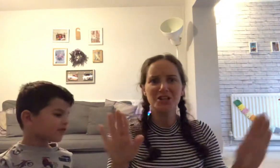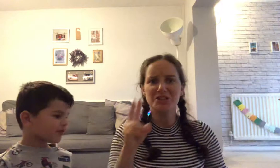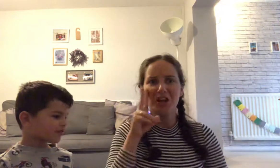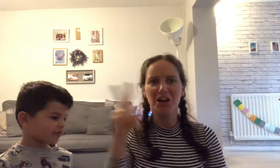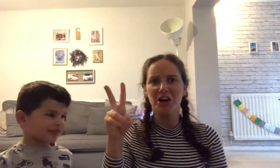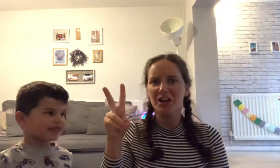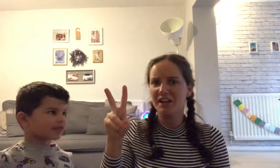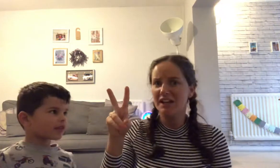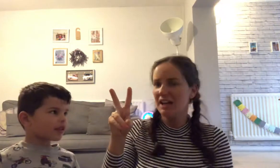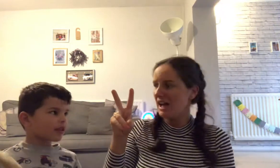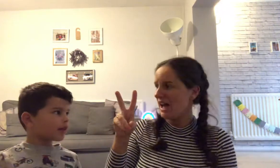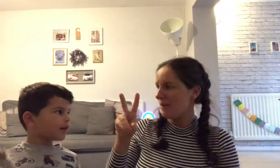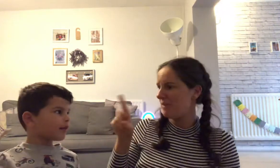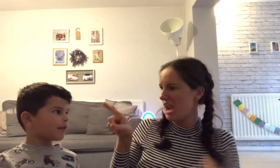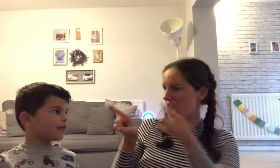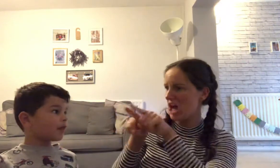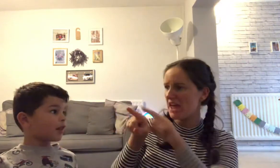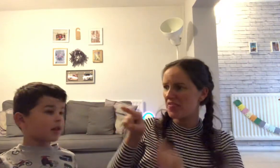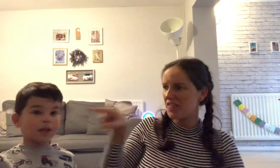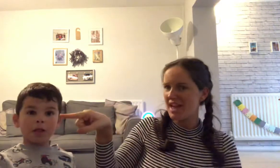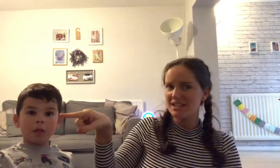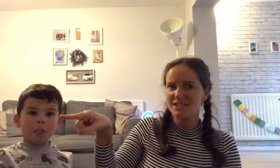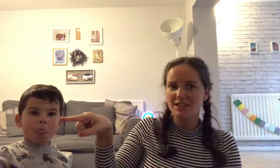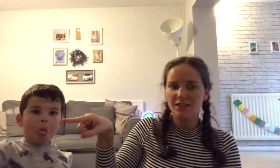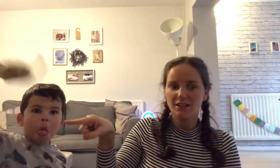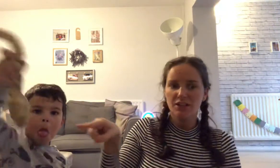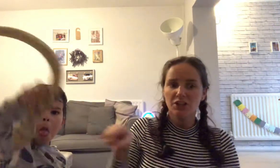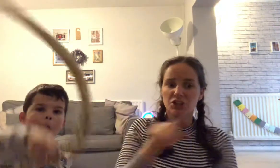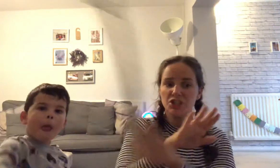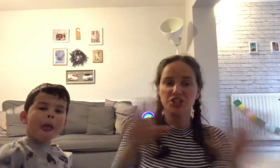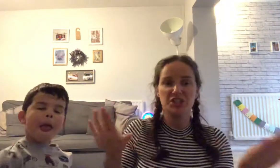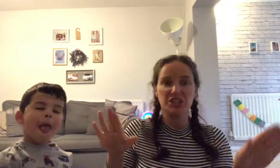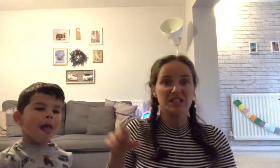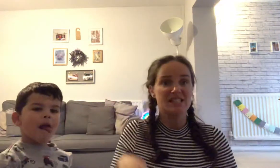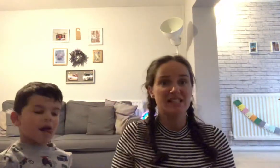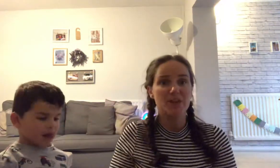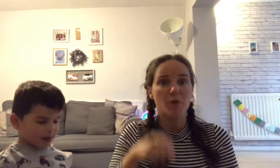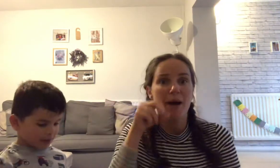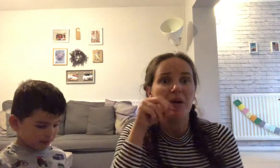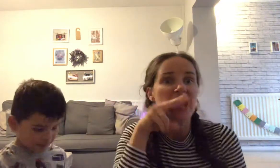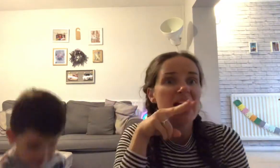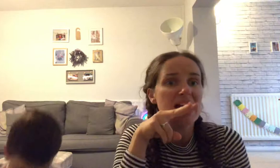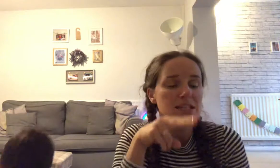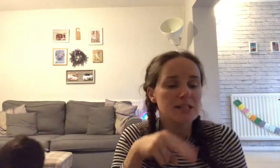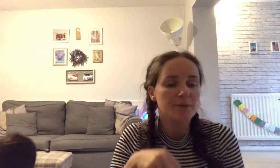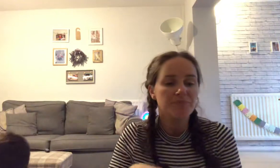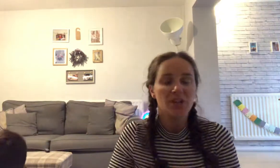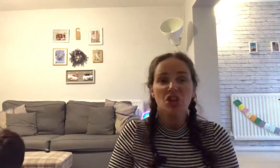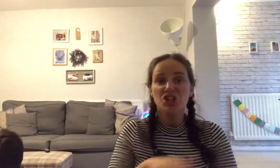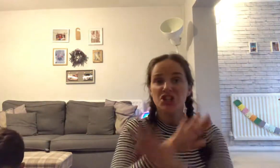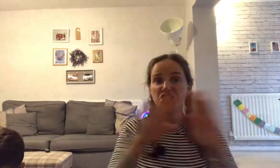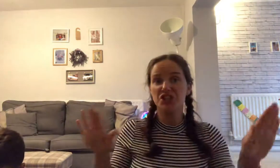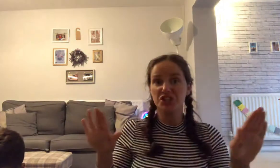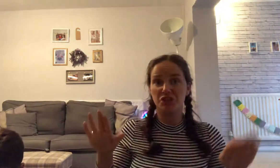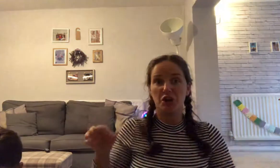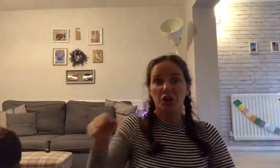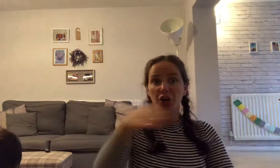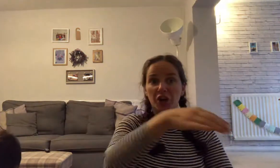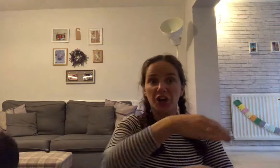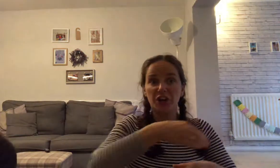doesn't look a bit like this. She doesn't slither about and hiss. She doesn't curl